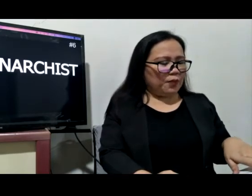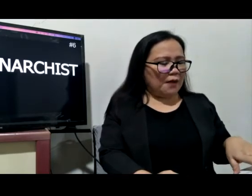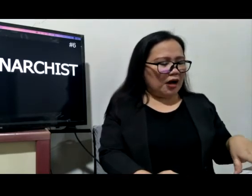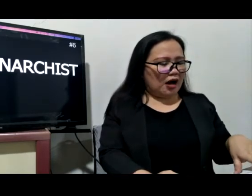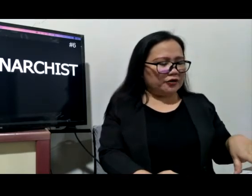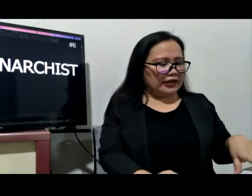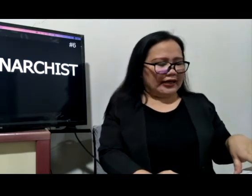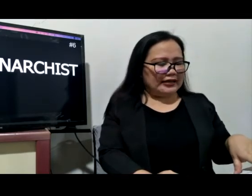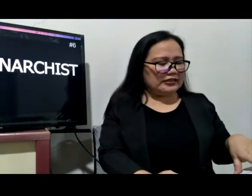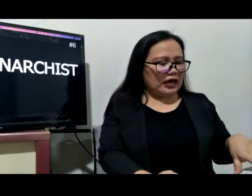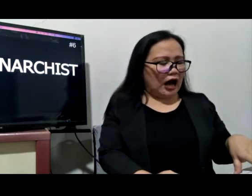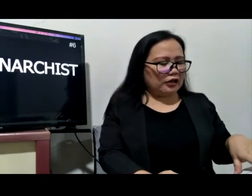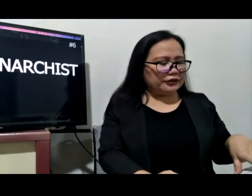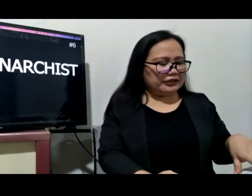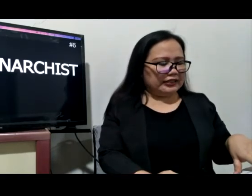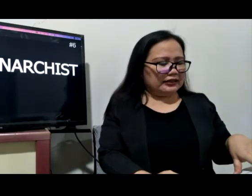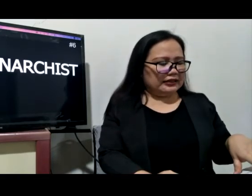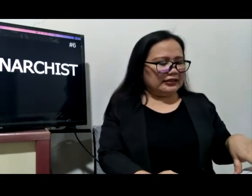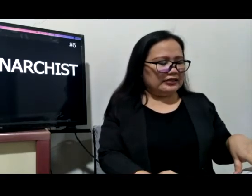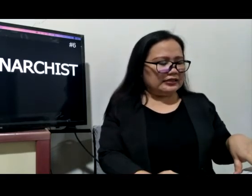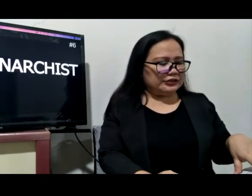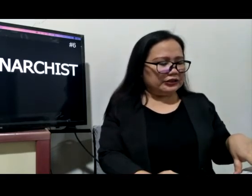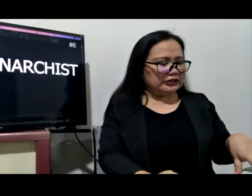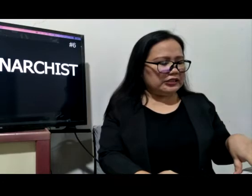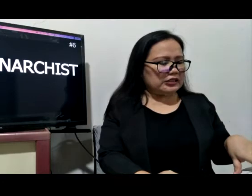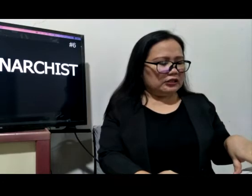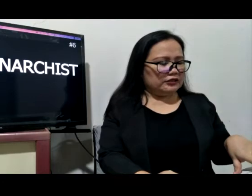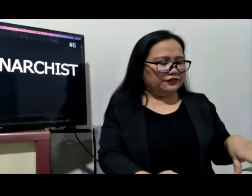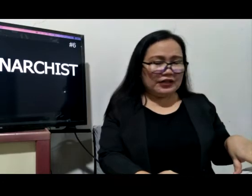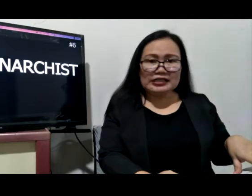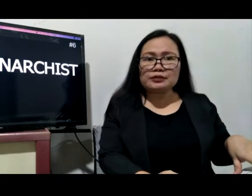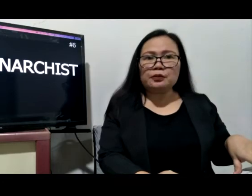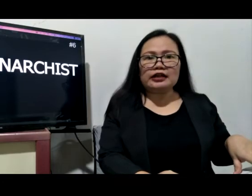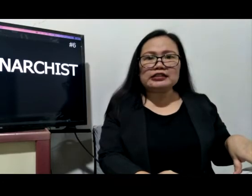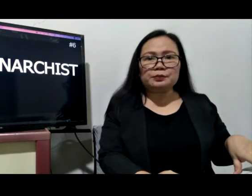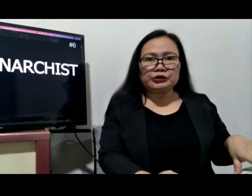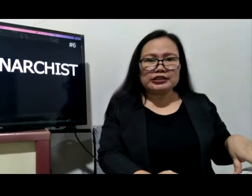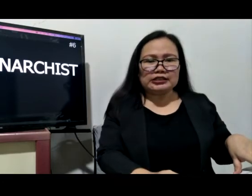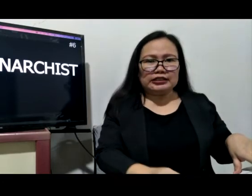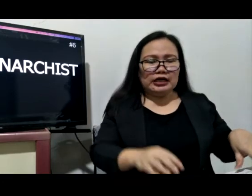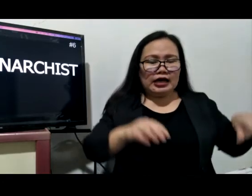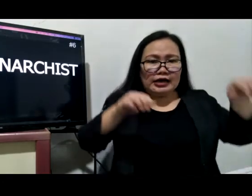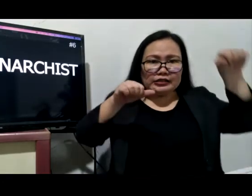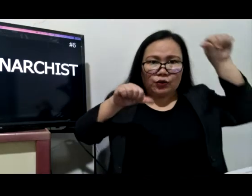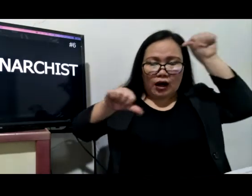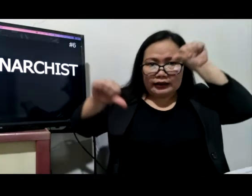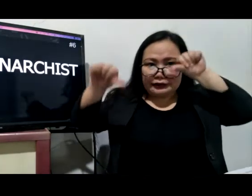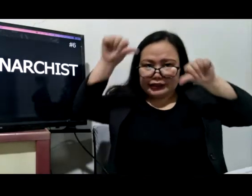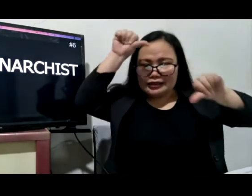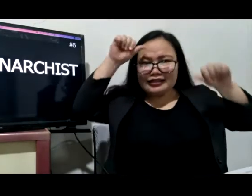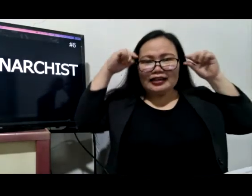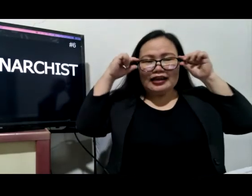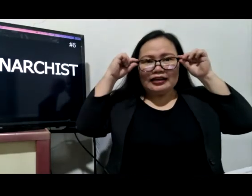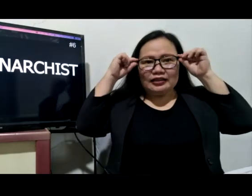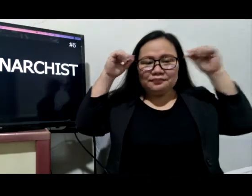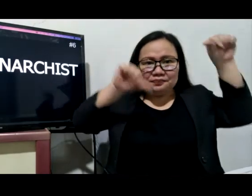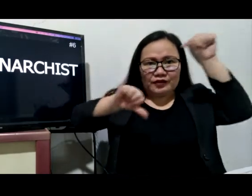palm out A's alternately, circles on the face plus person. So alternately A on